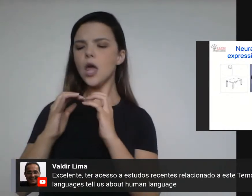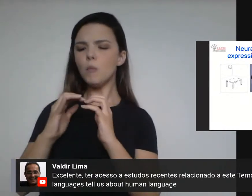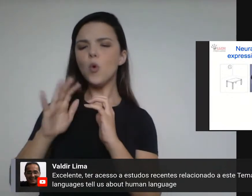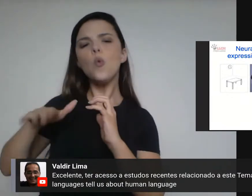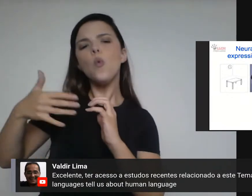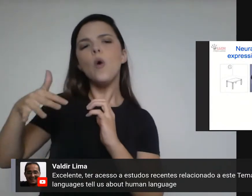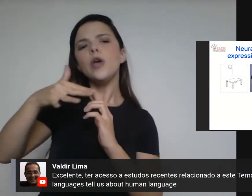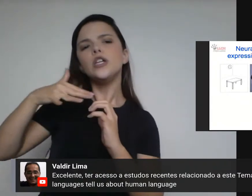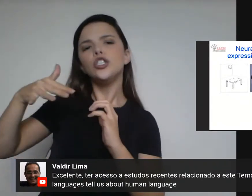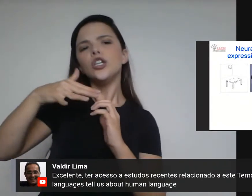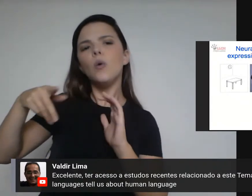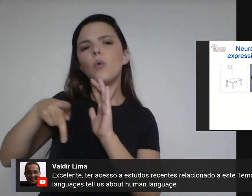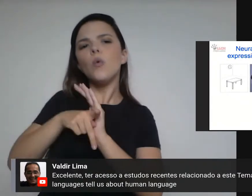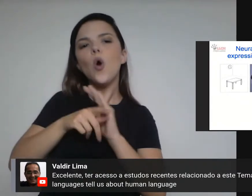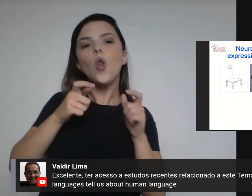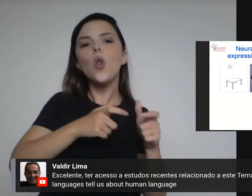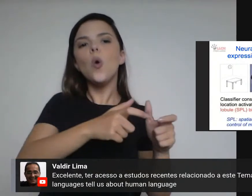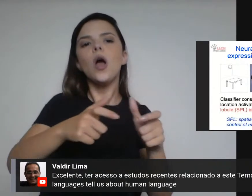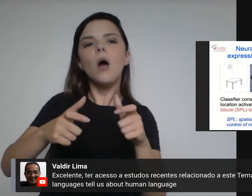type.